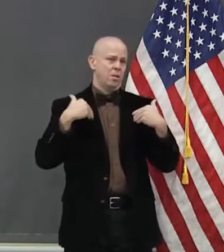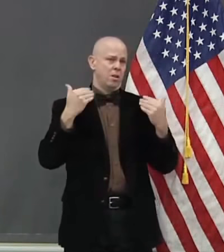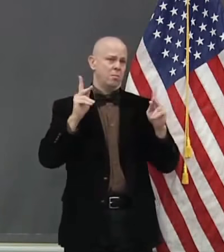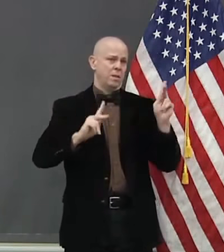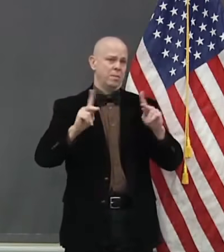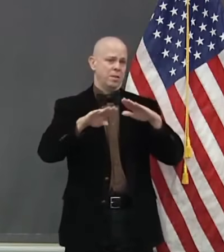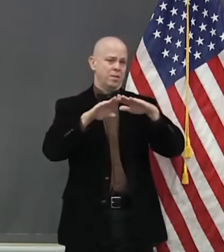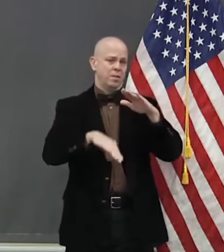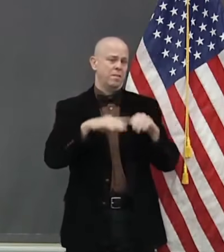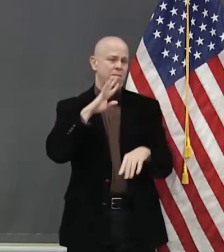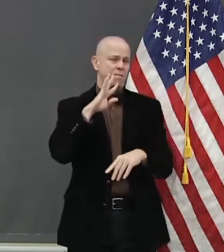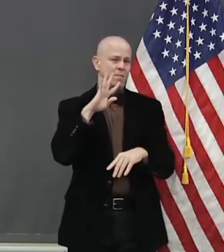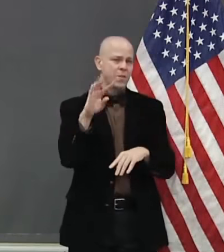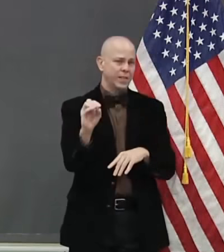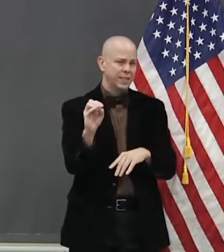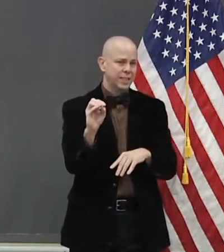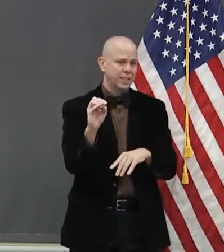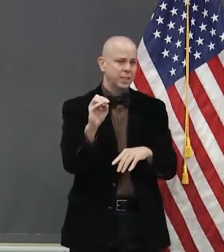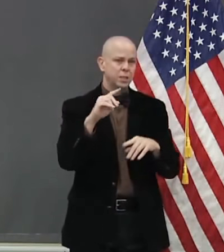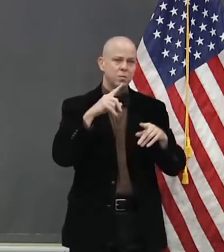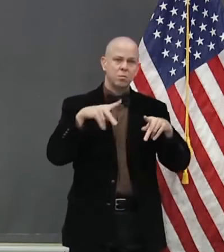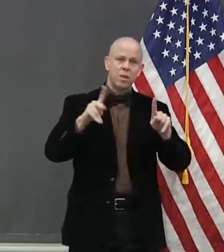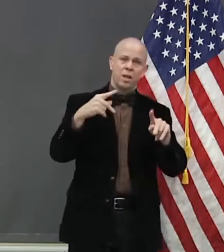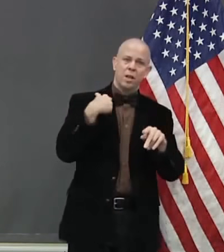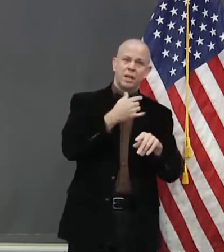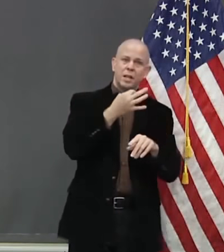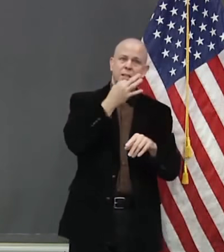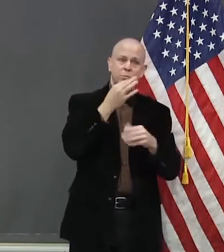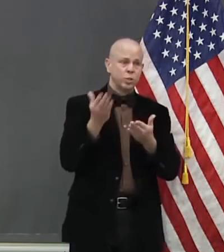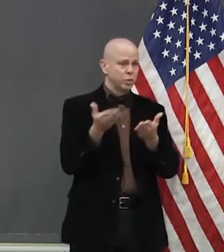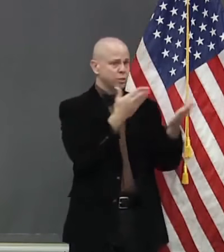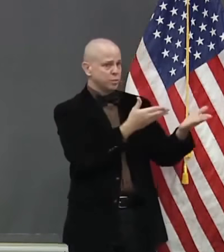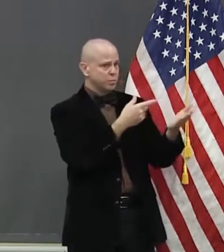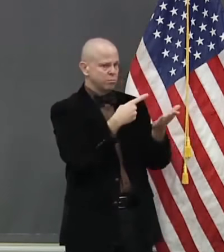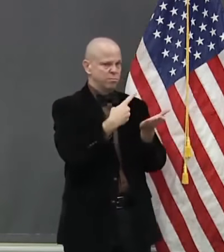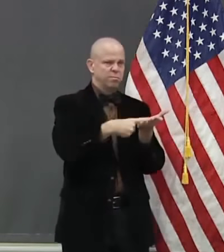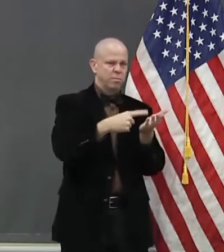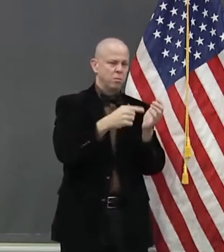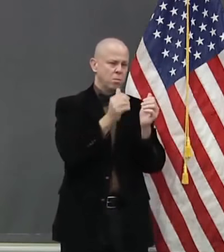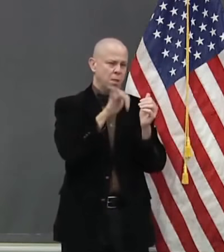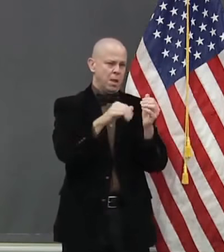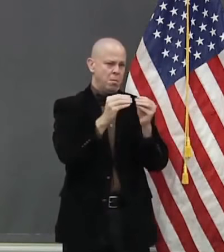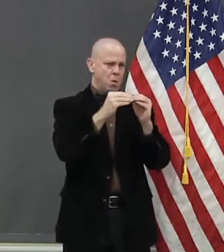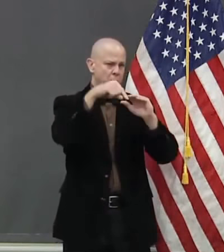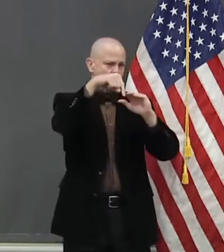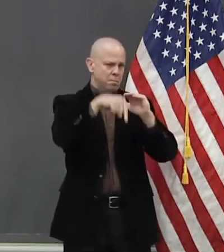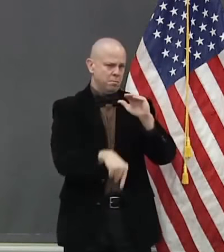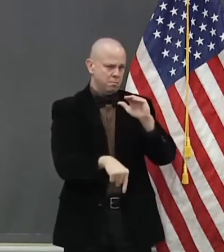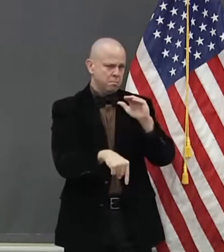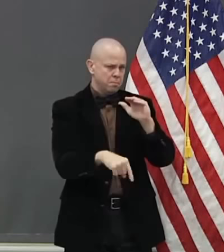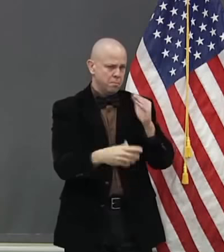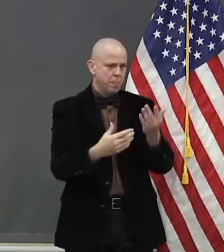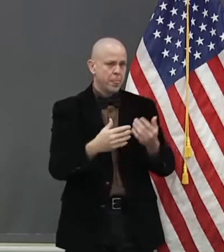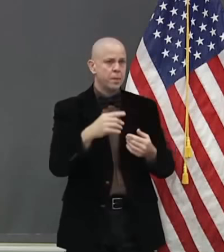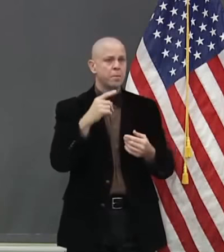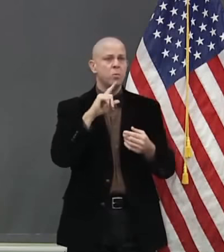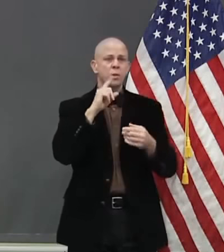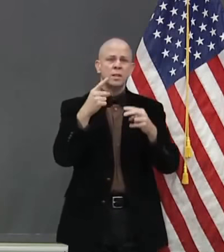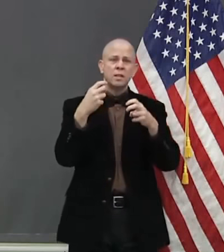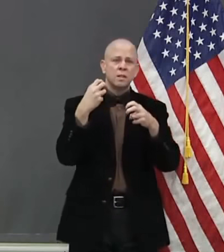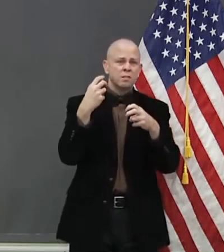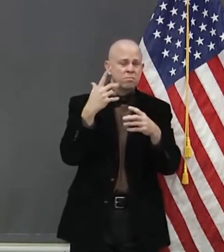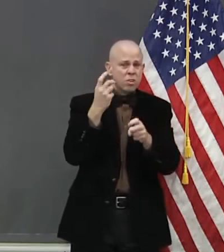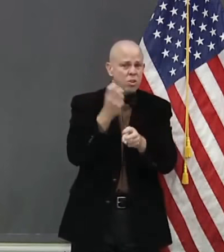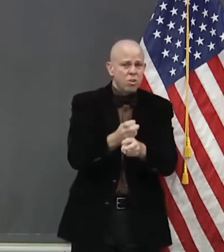let our experts talk about that. I think this is really hard. We know